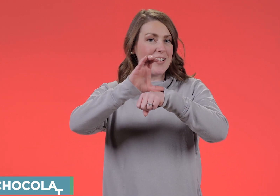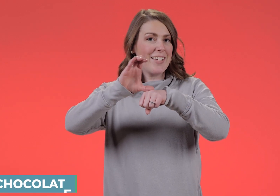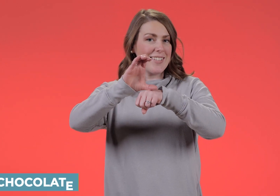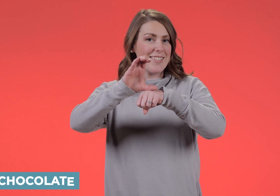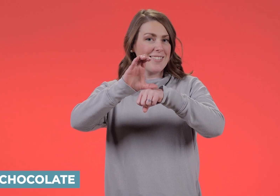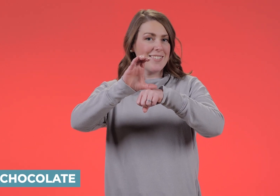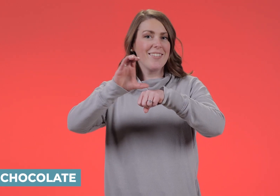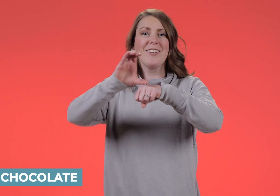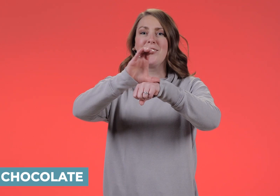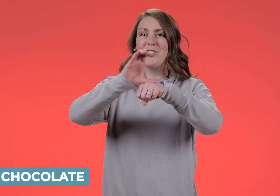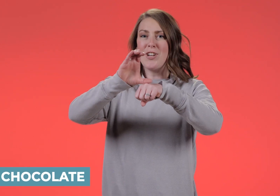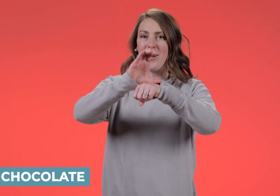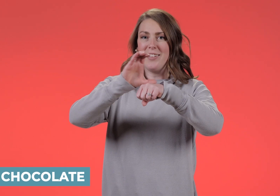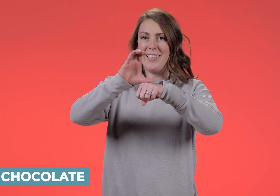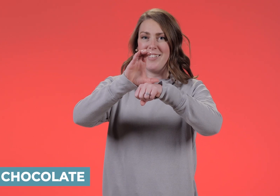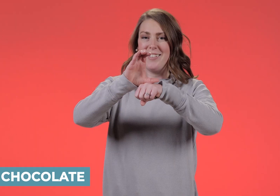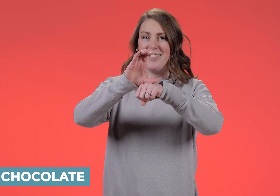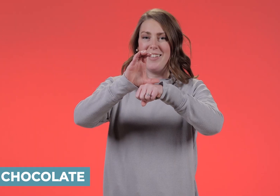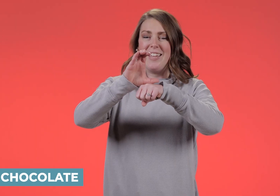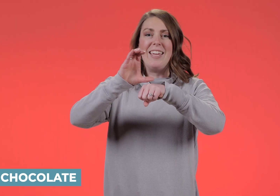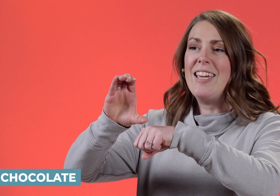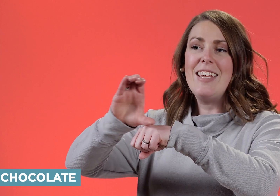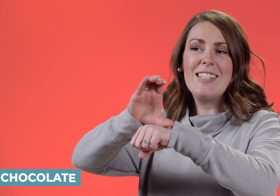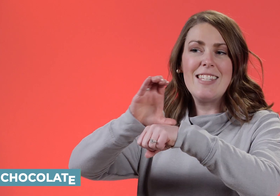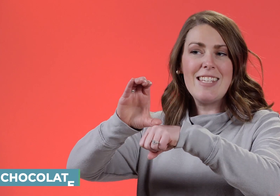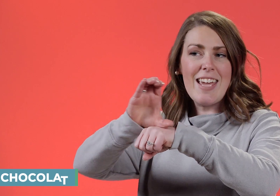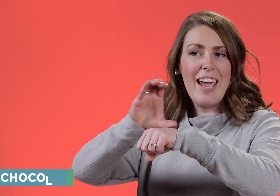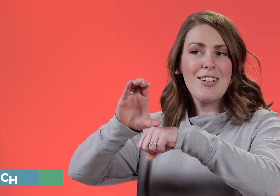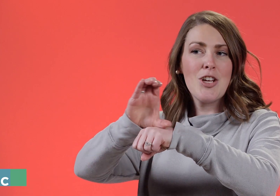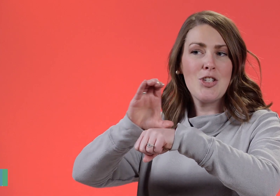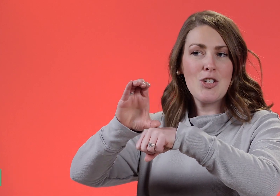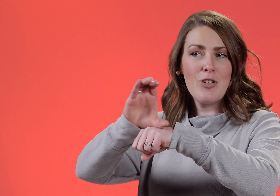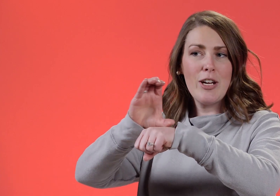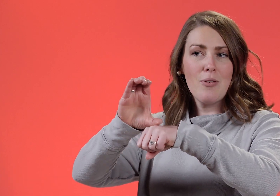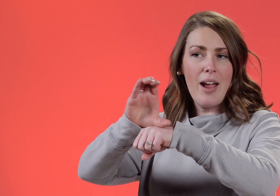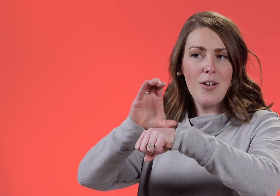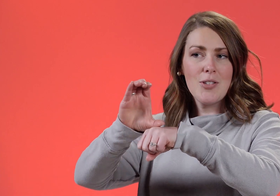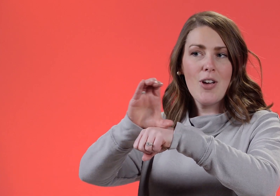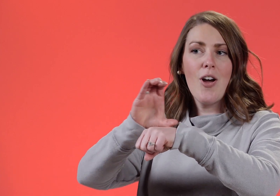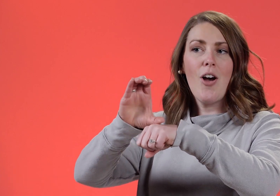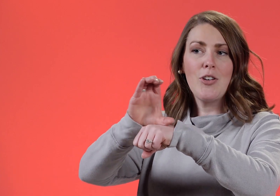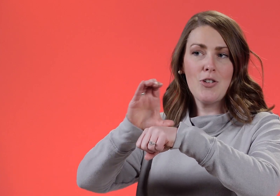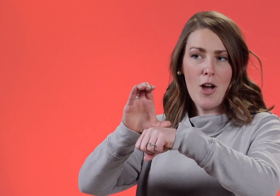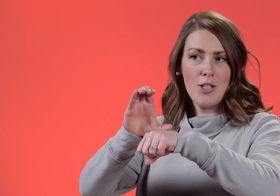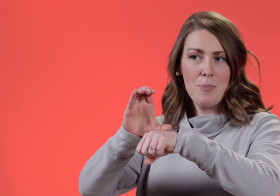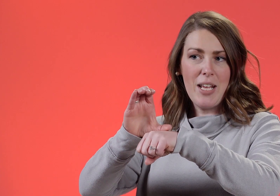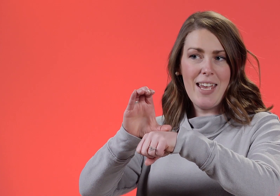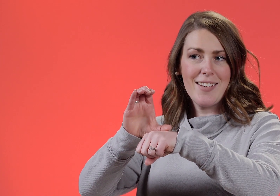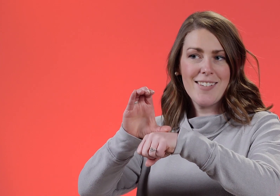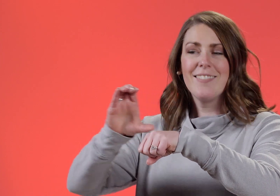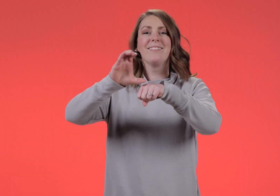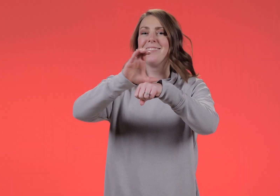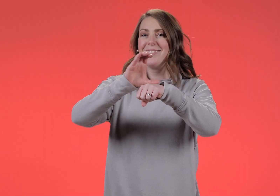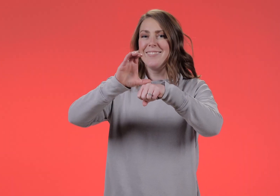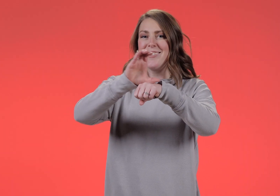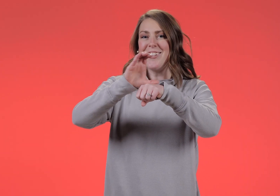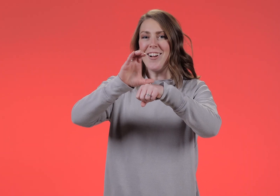Chocolate. Chocolate. It's a C hand stirring around on your non-dominant hand.